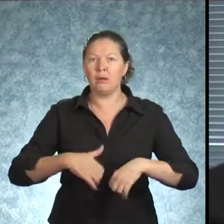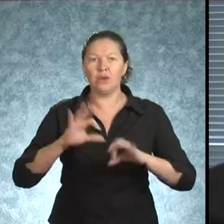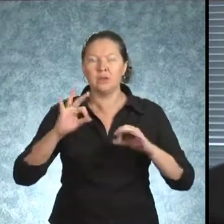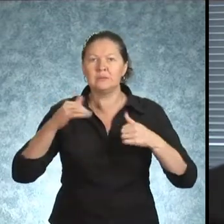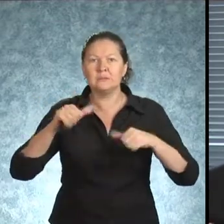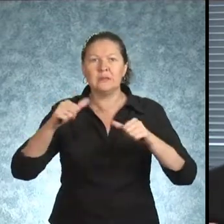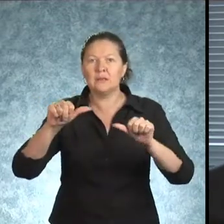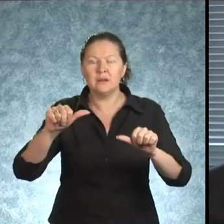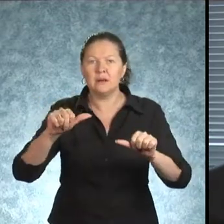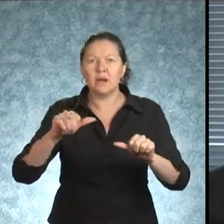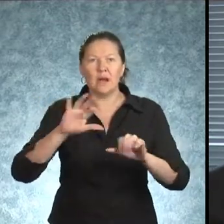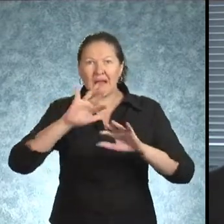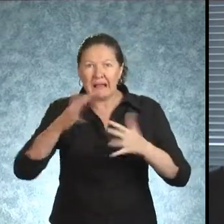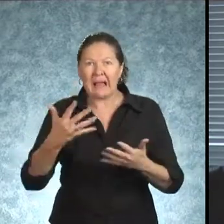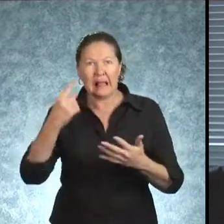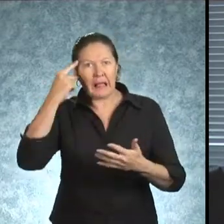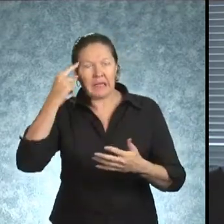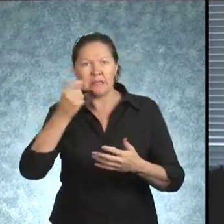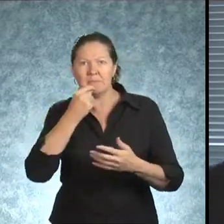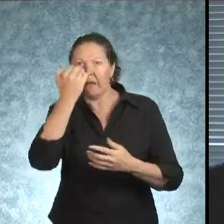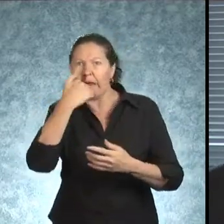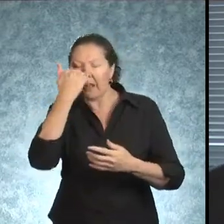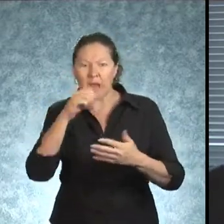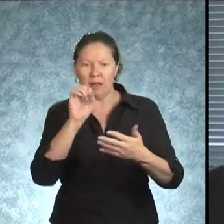work if in fact all of those